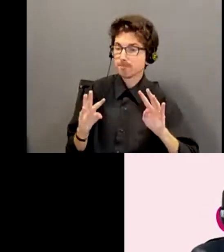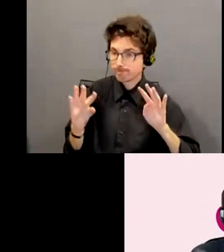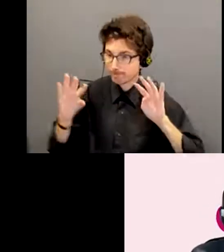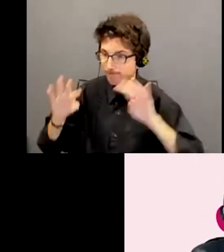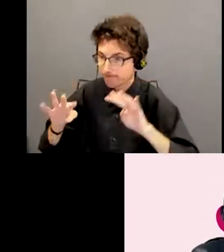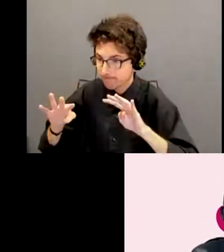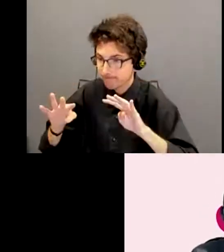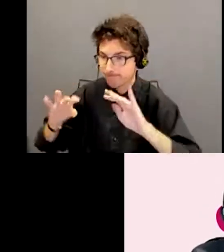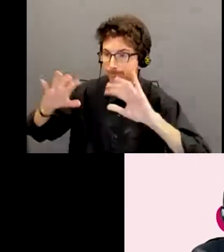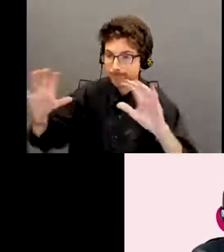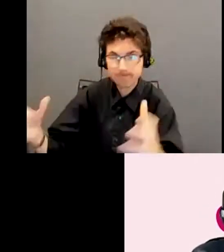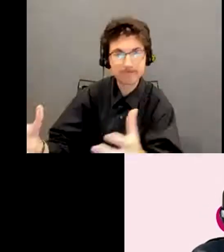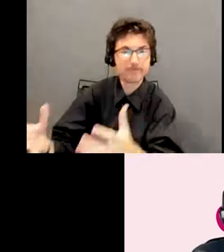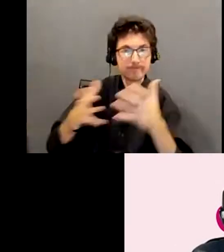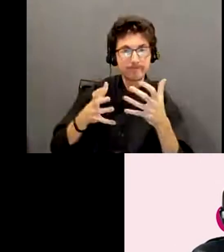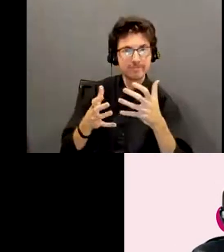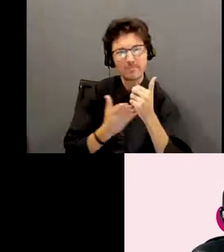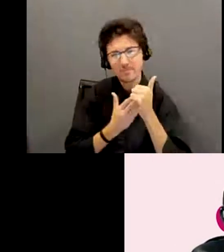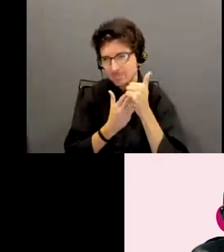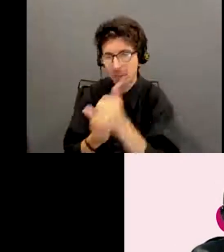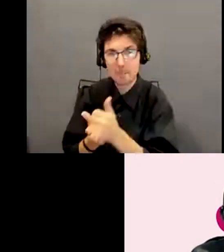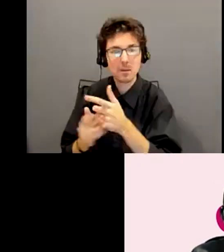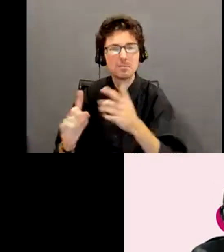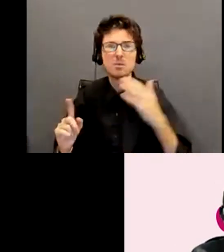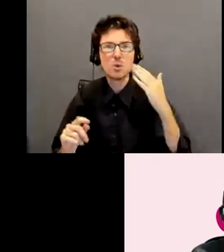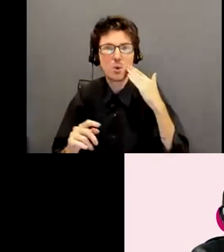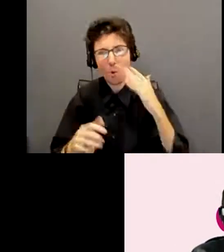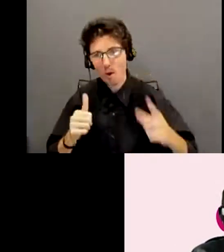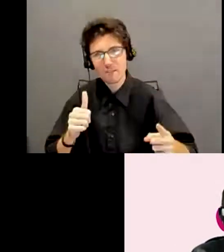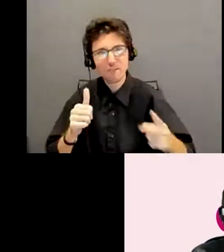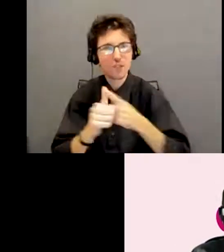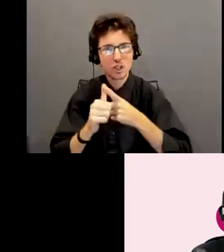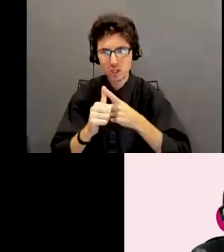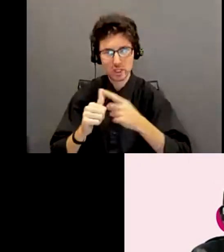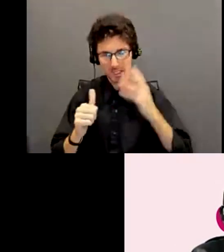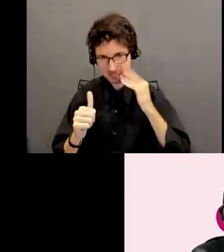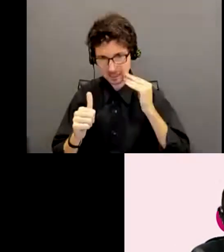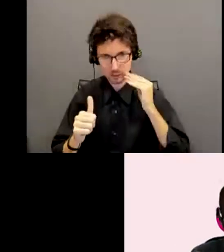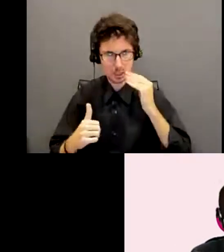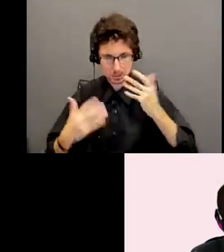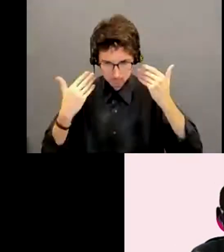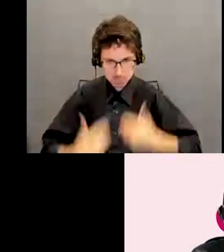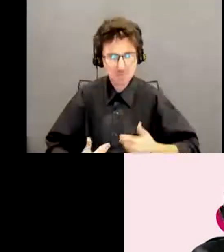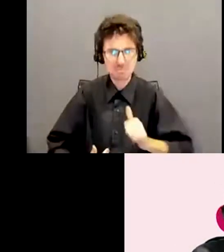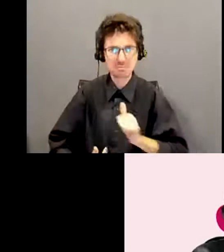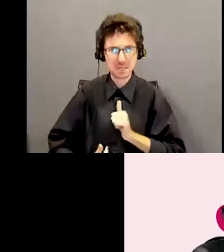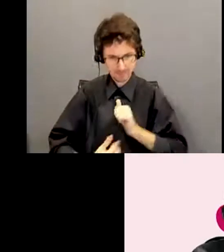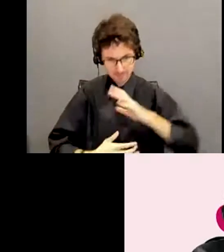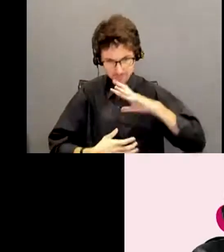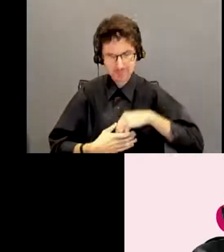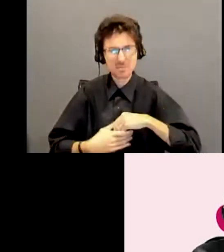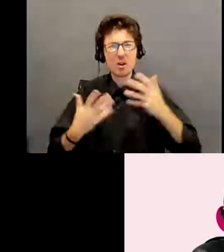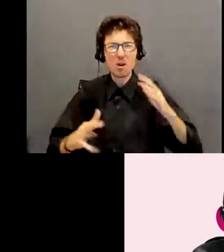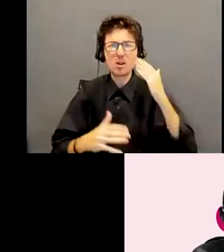Those people knows from first degree what disability feels like, what are the thoughts. They know